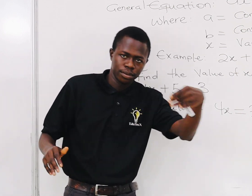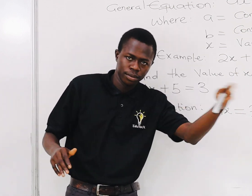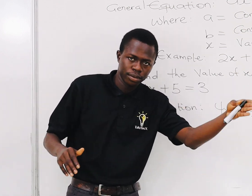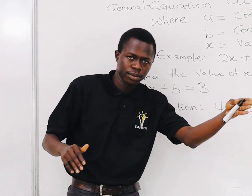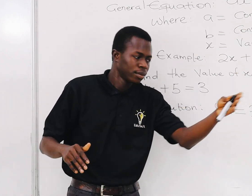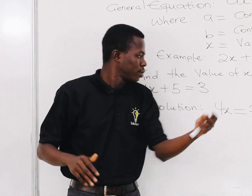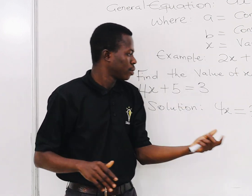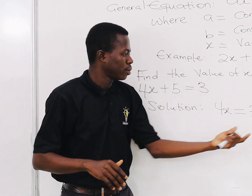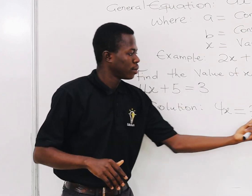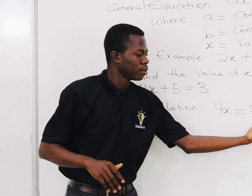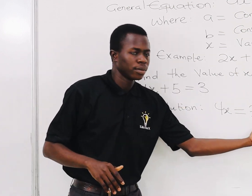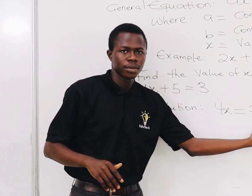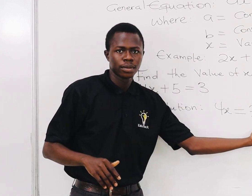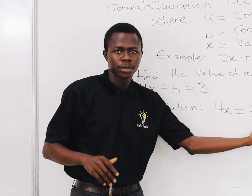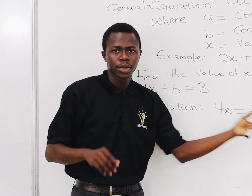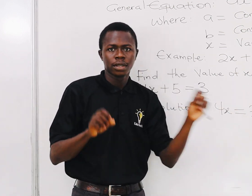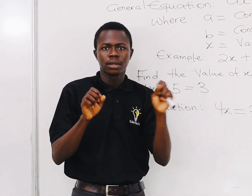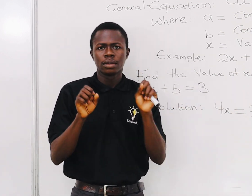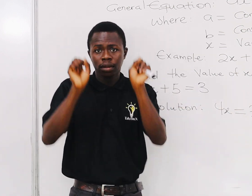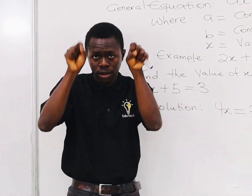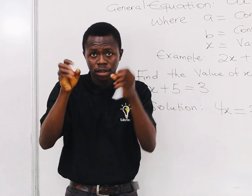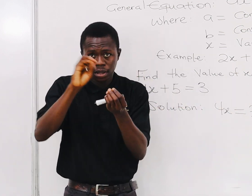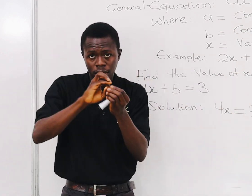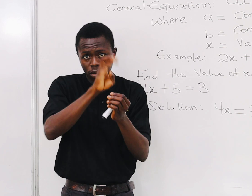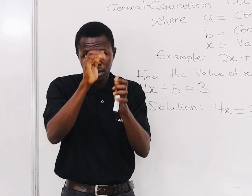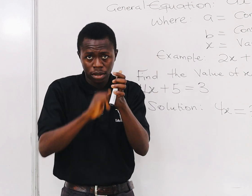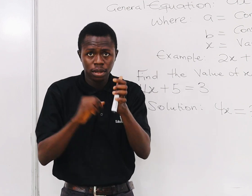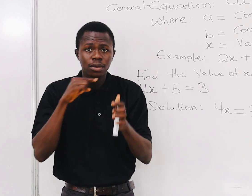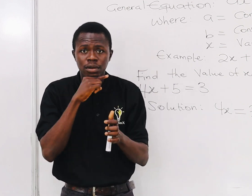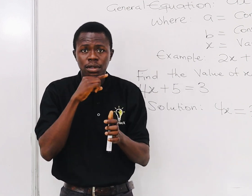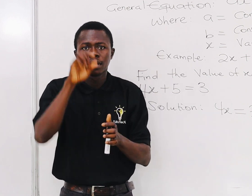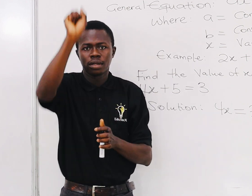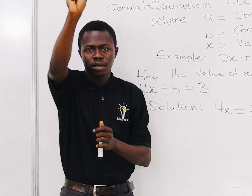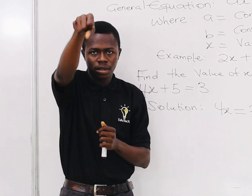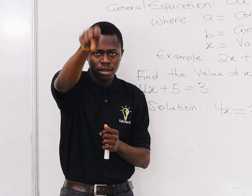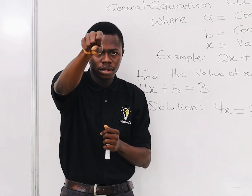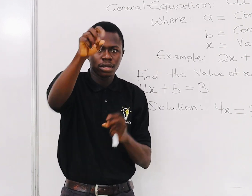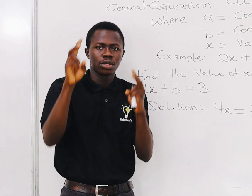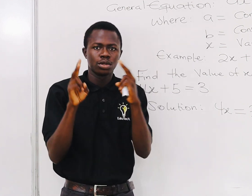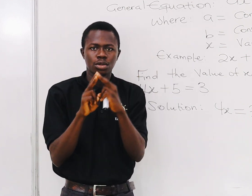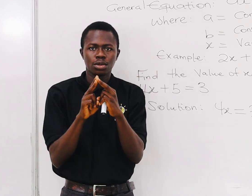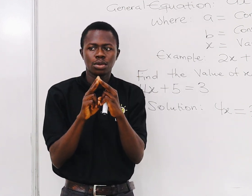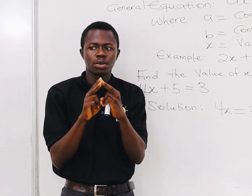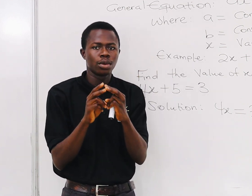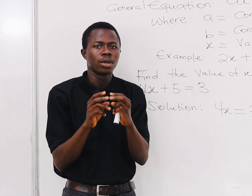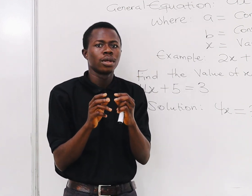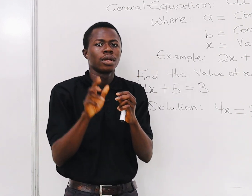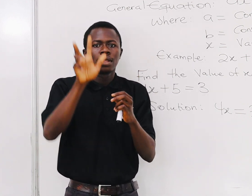So our focus now is on the left hand side where we have 3 minus 5. So we add or subtract, right?